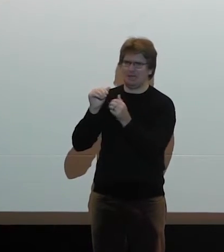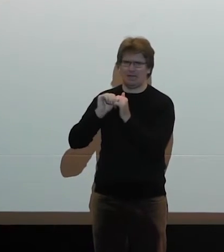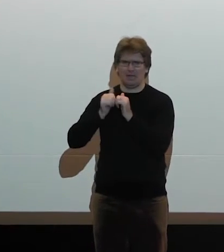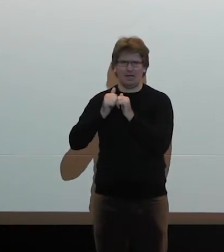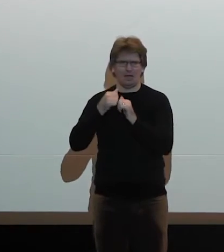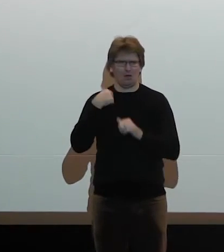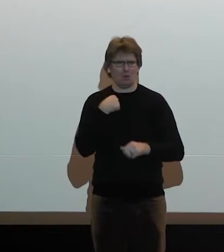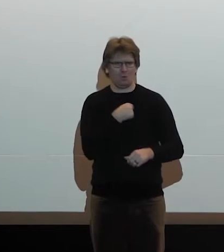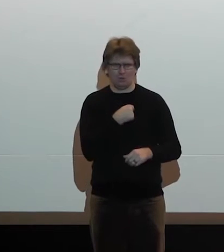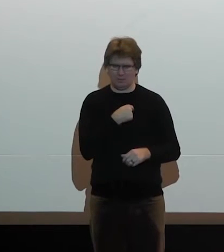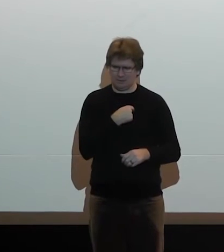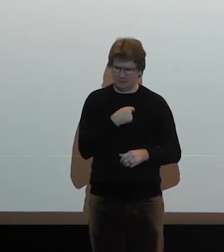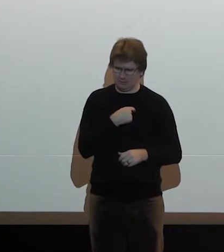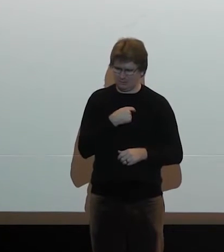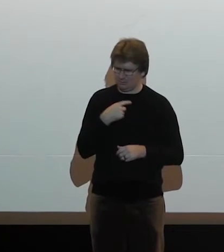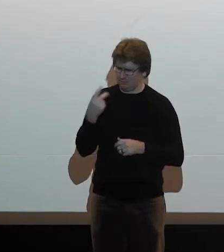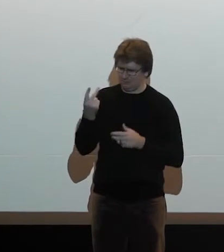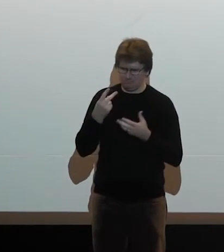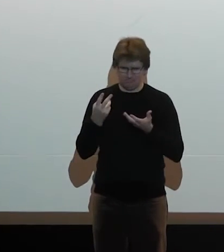my education.